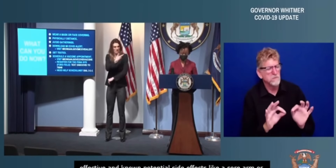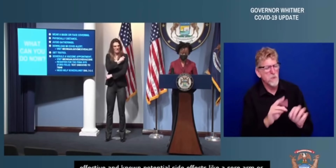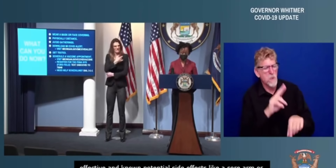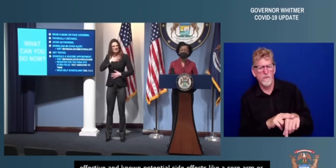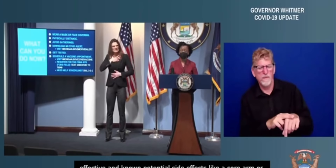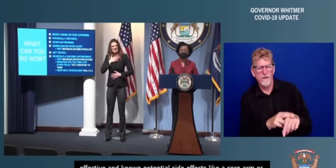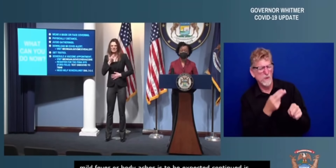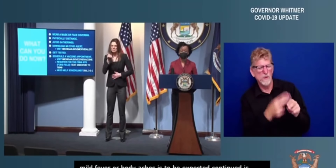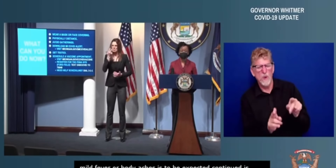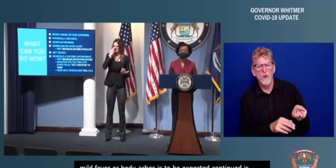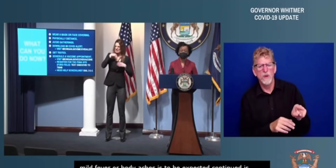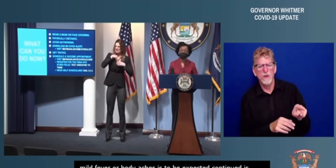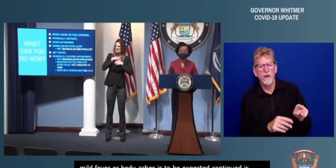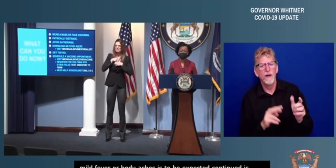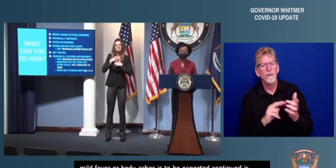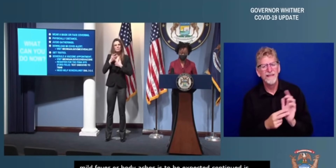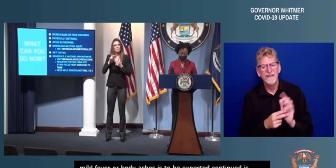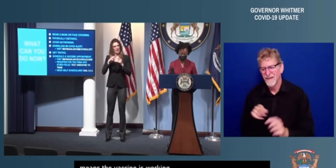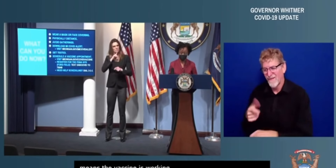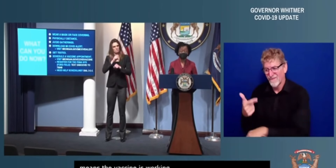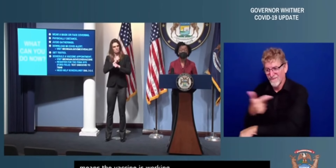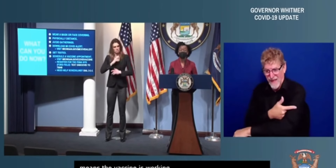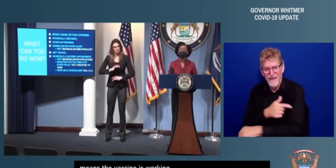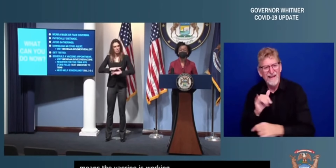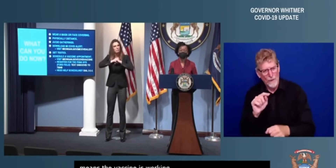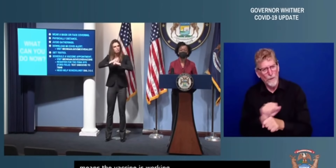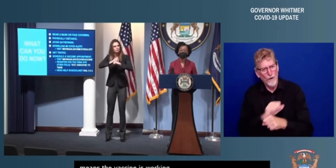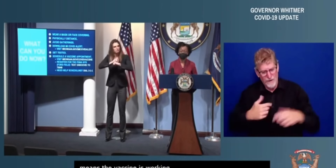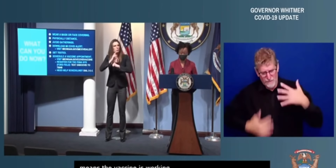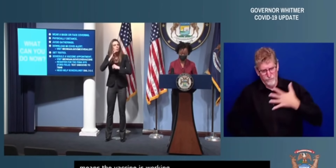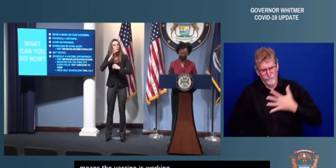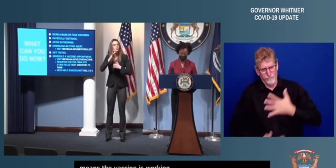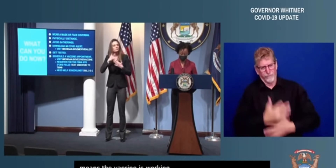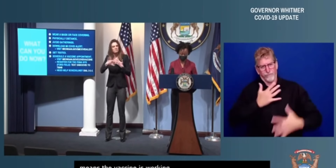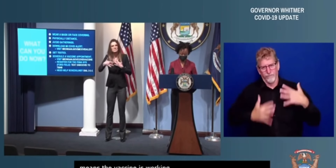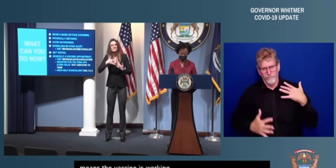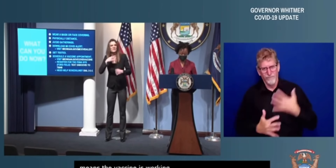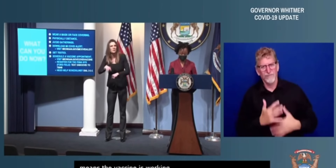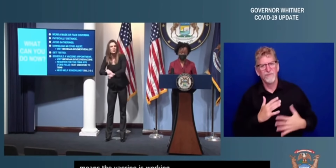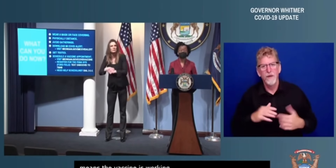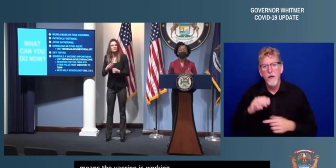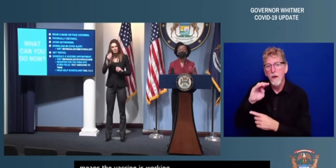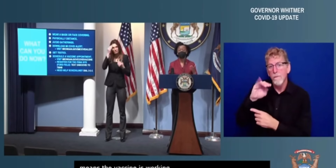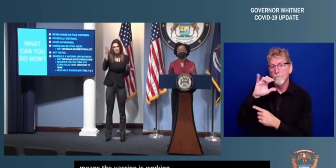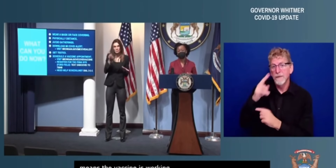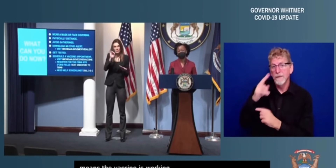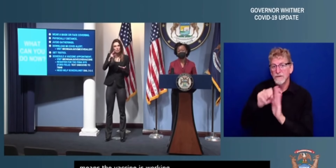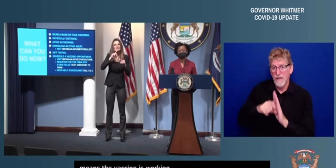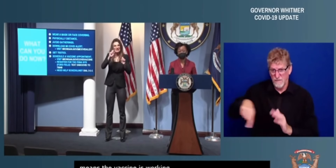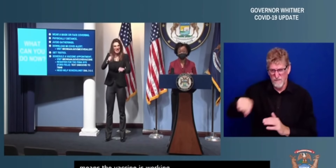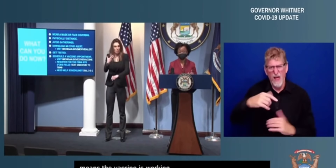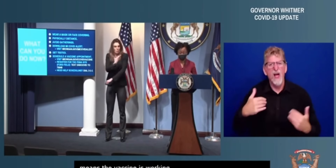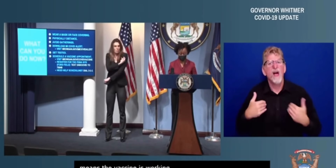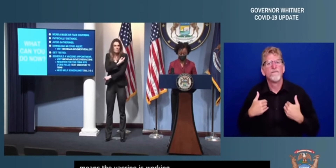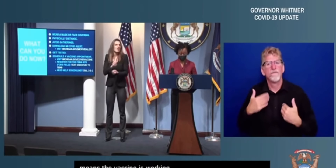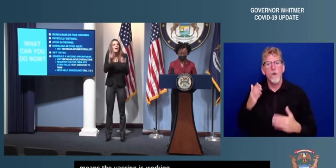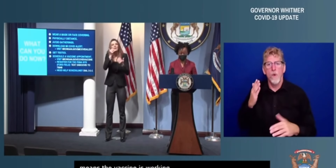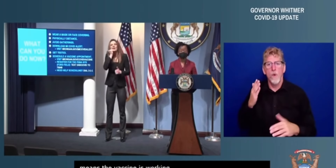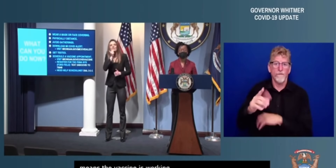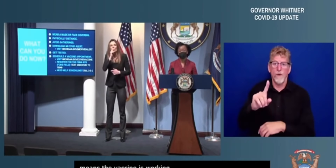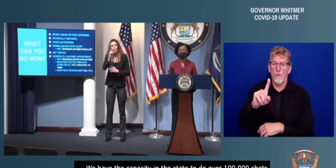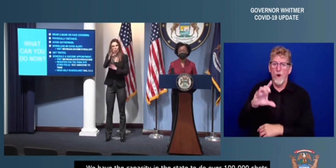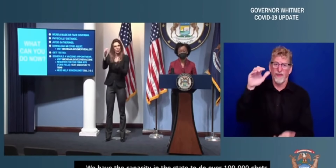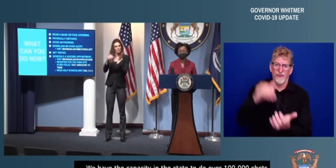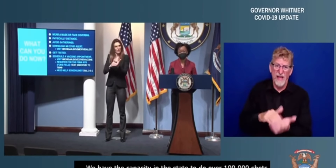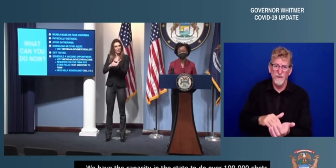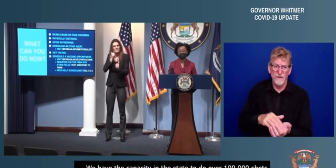working. We have the capacity in the state to do over 100,000 shots per day. And I'm thrilled that we now today will reach